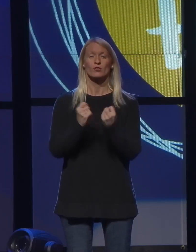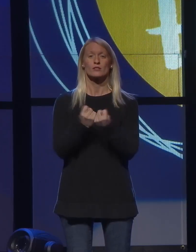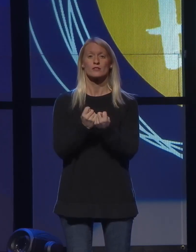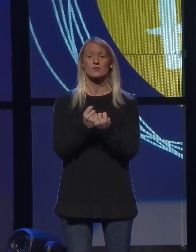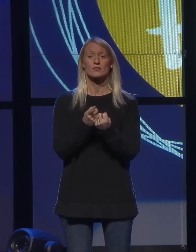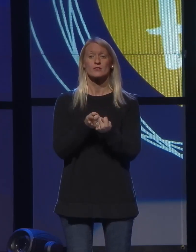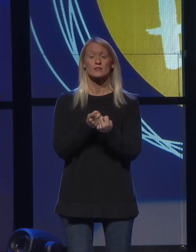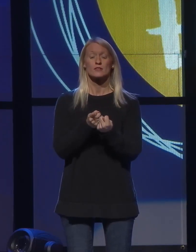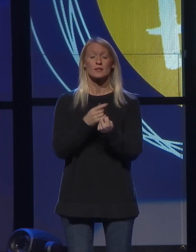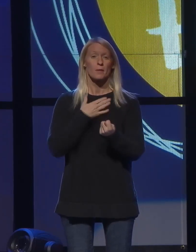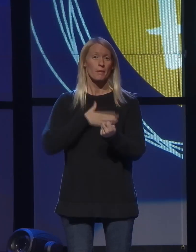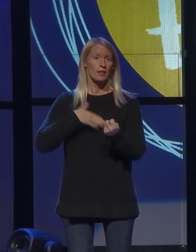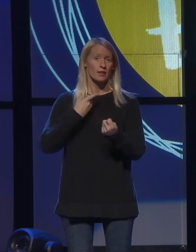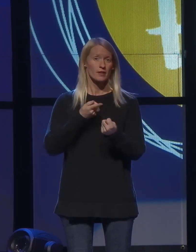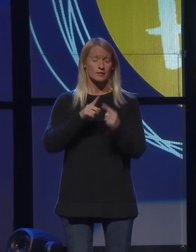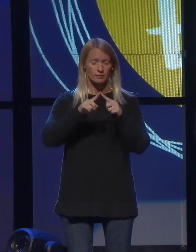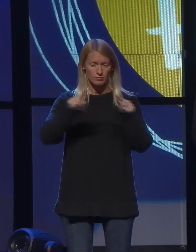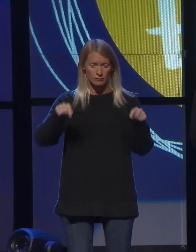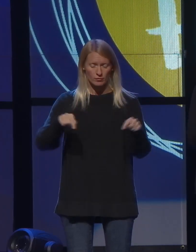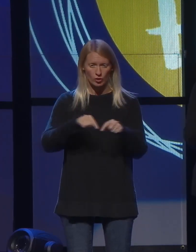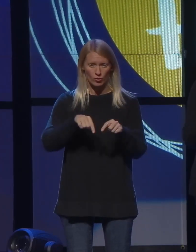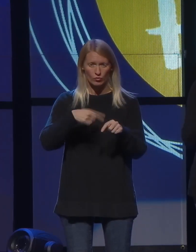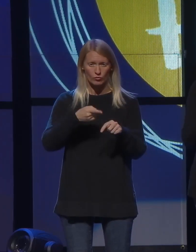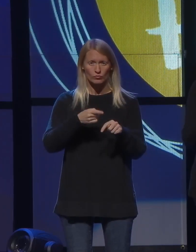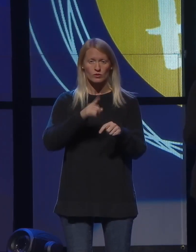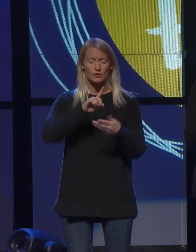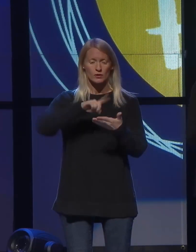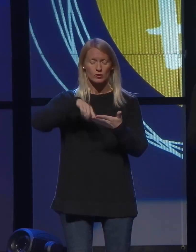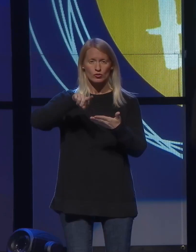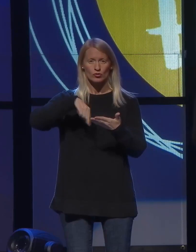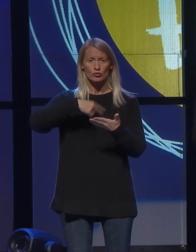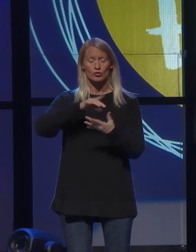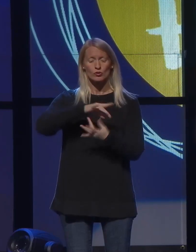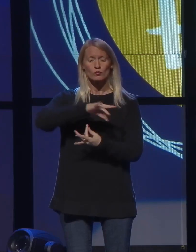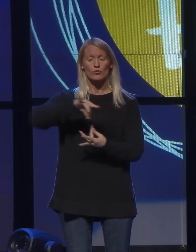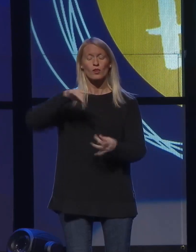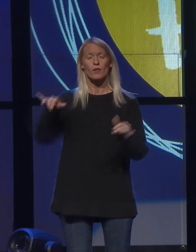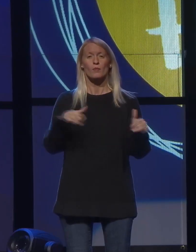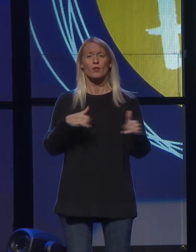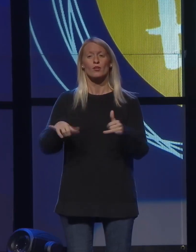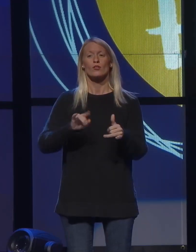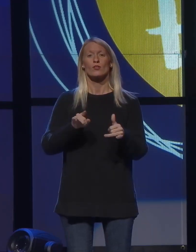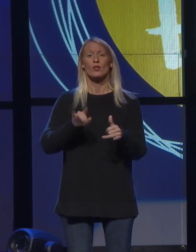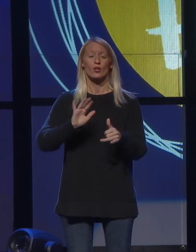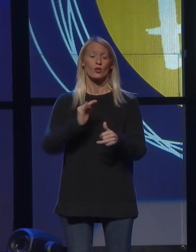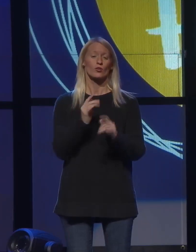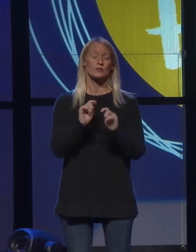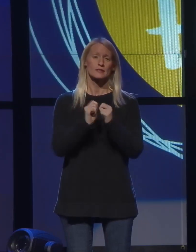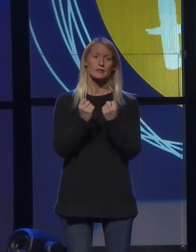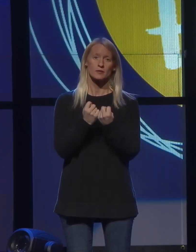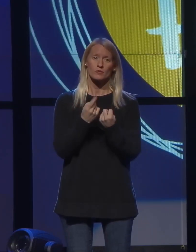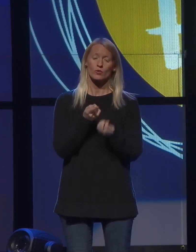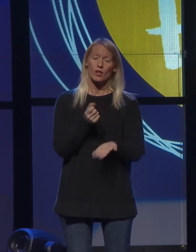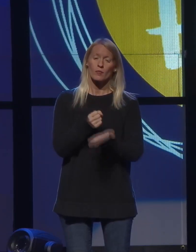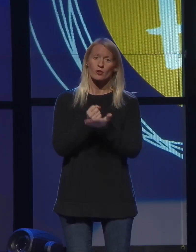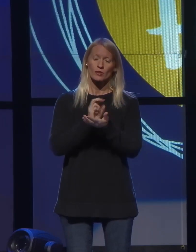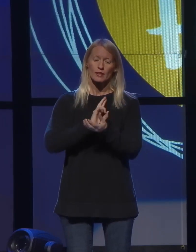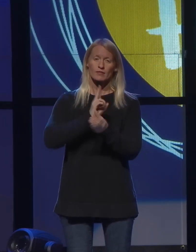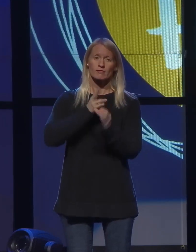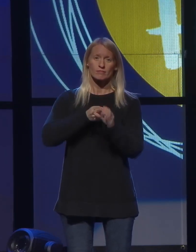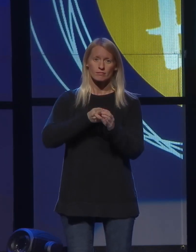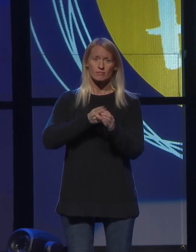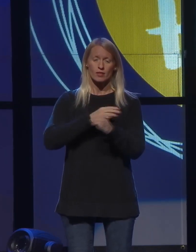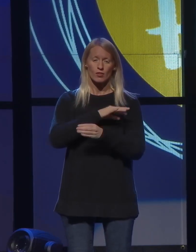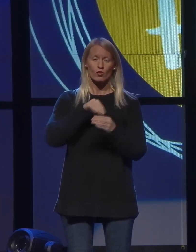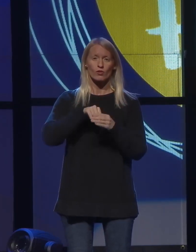Spooky Palooza box on your Connect card, and one of our team will be happy to help you to get involved. Now, that's all that I have for you